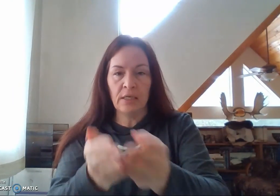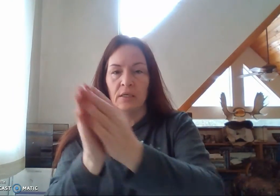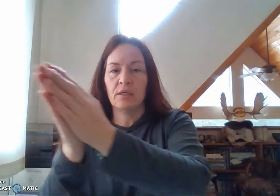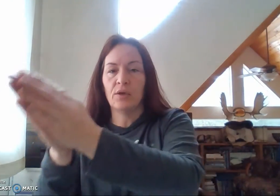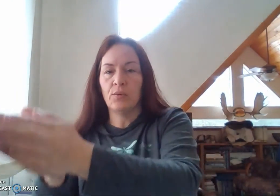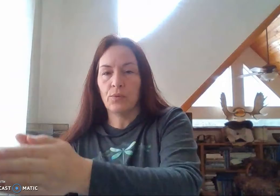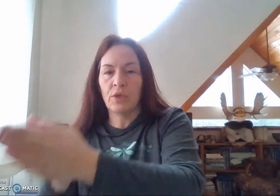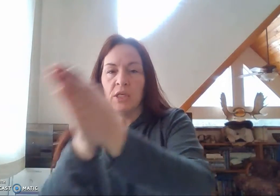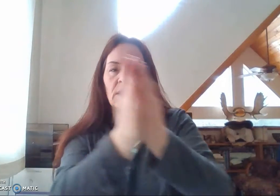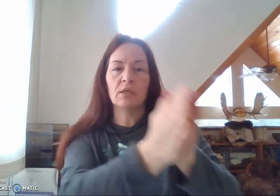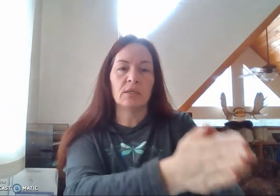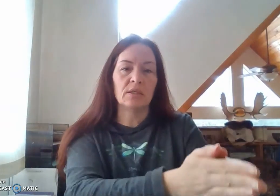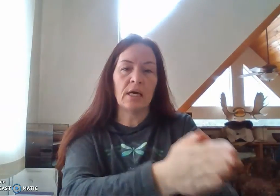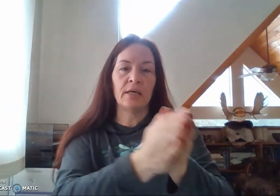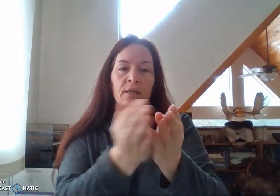Retie, retie.